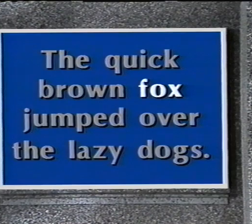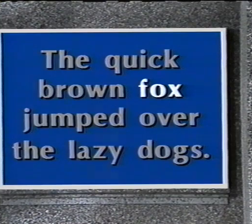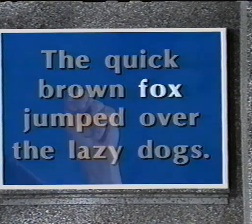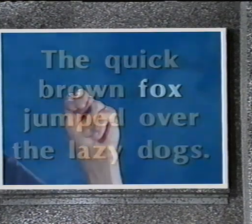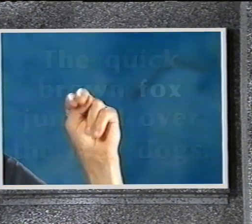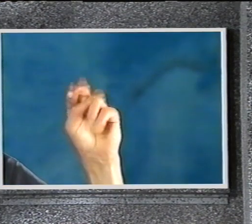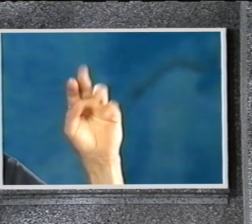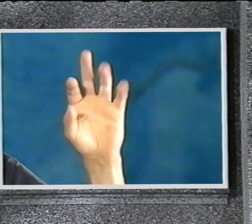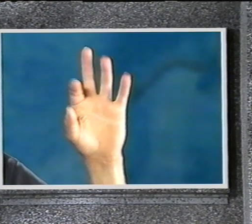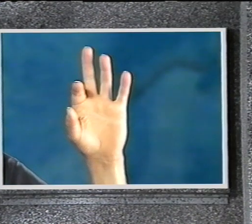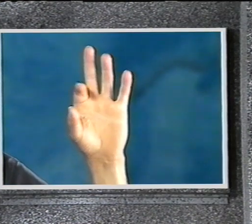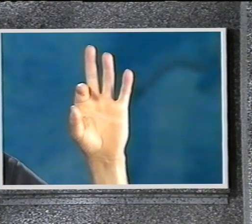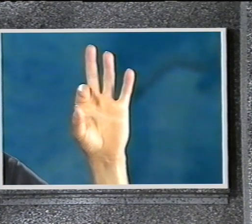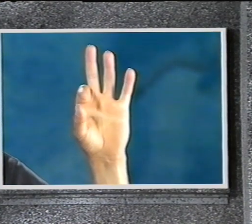Next,